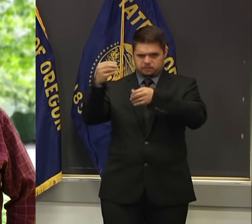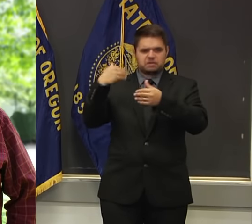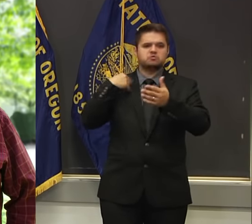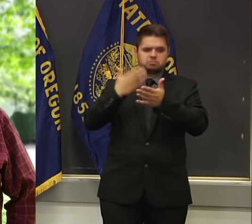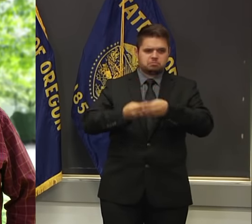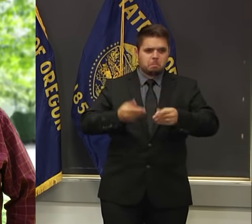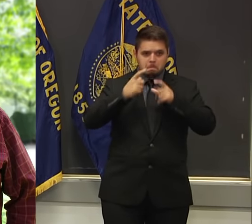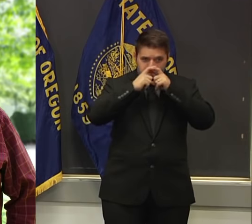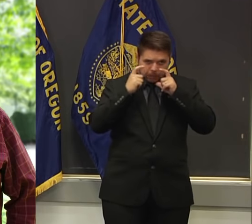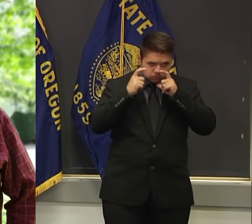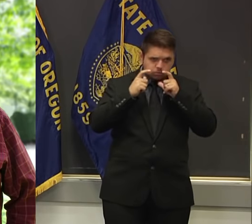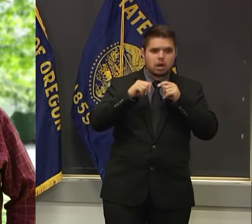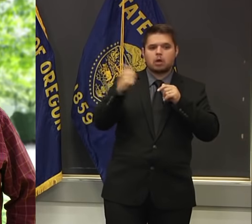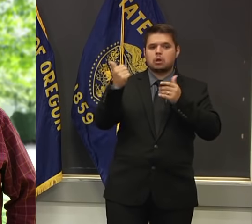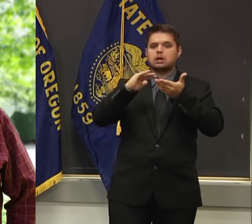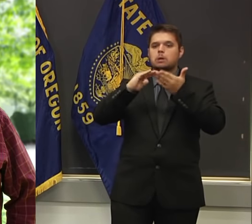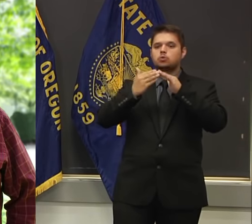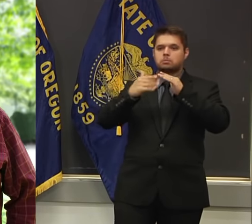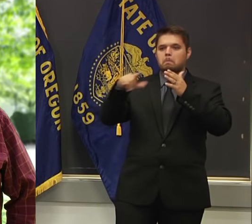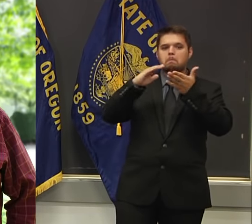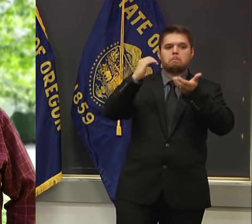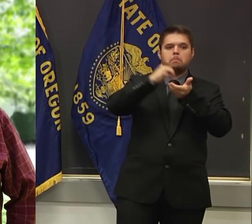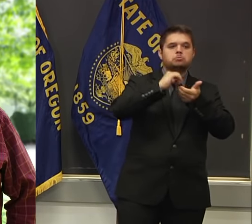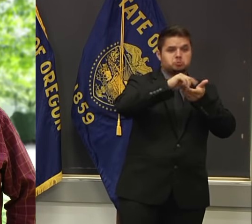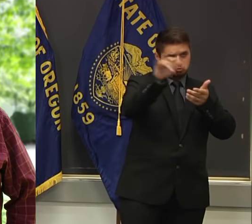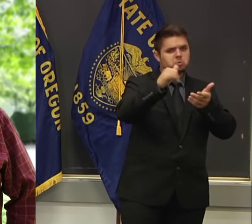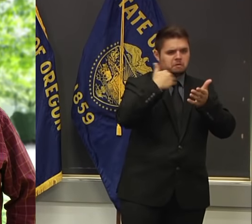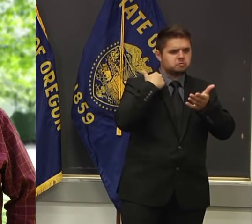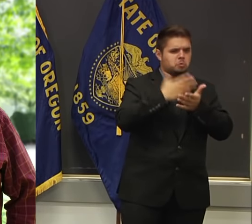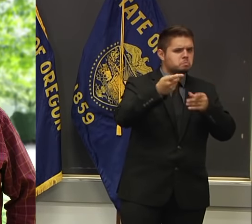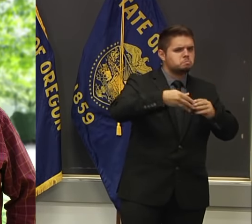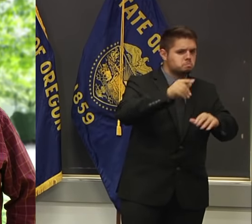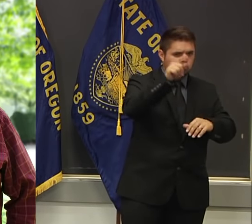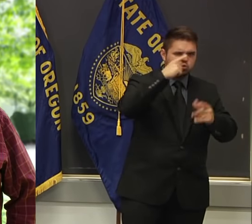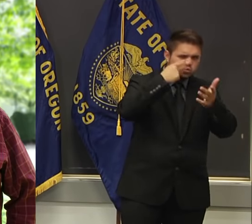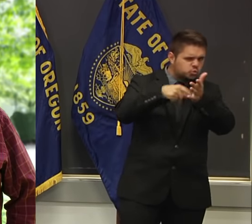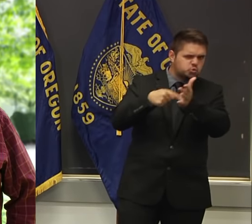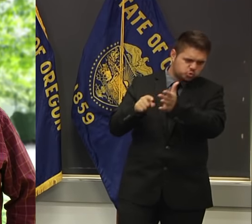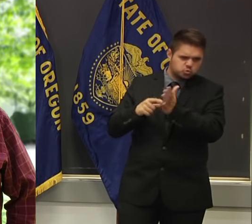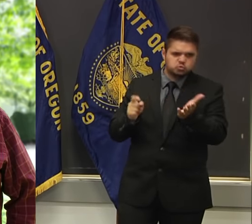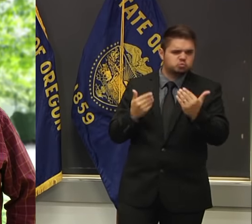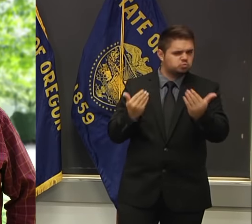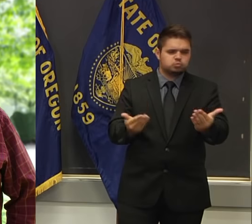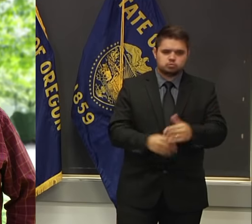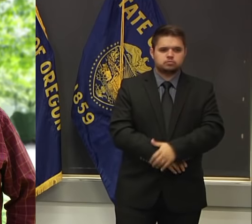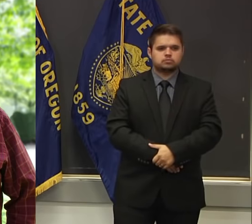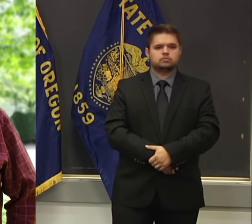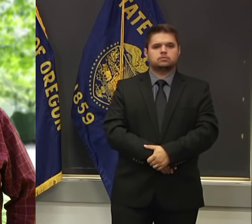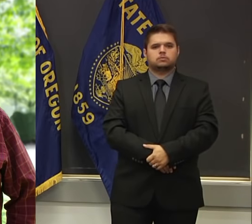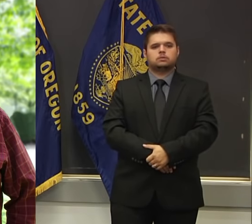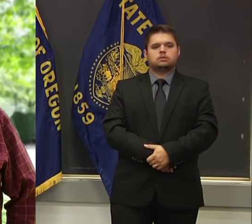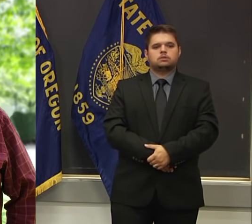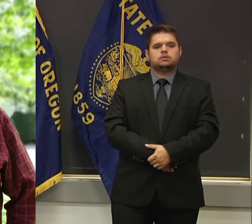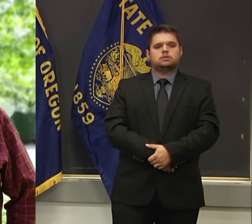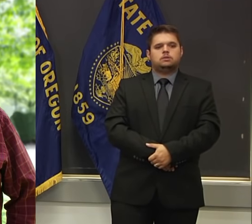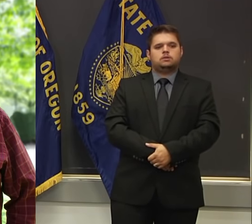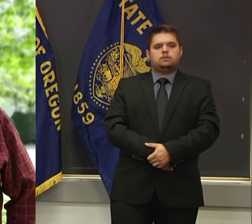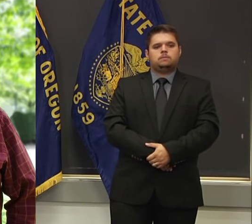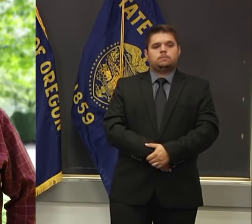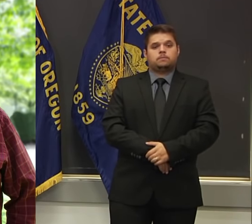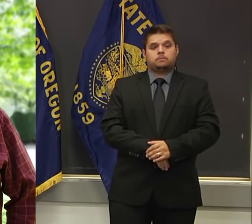partners who are distributing them in various areas. So the one thing they do ask is that